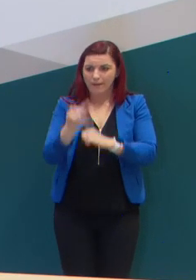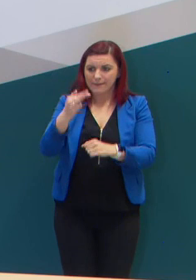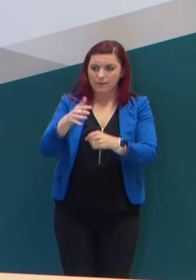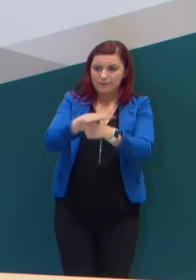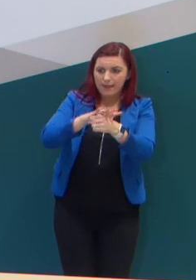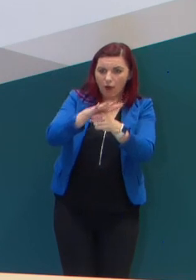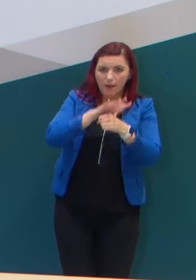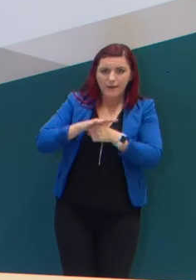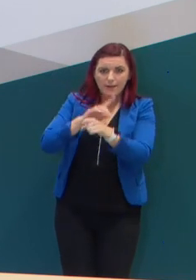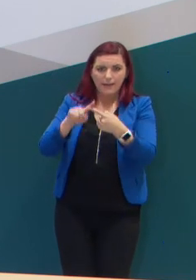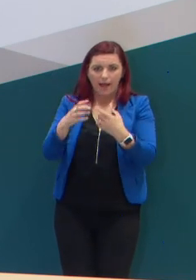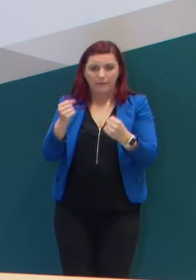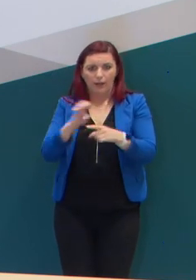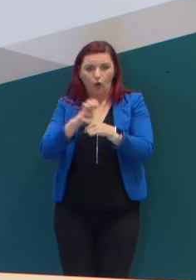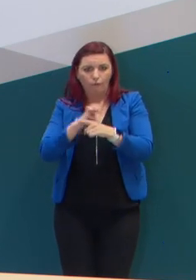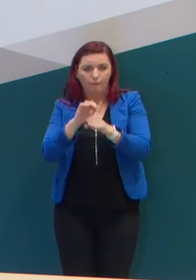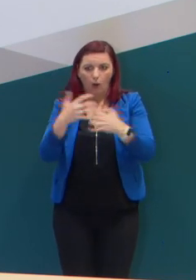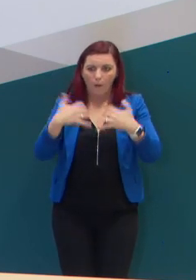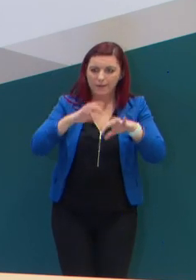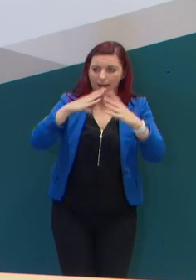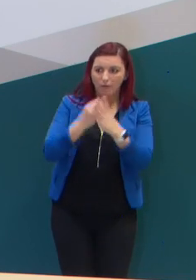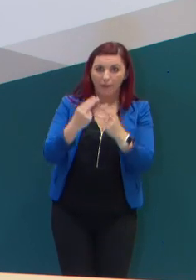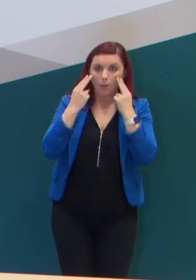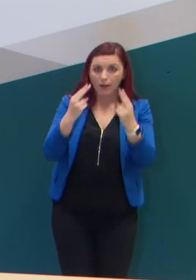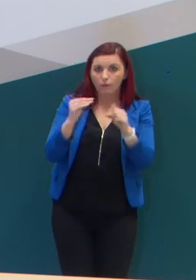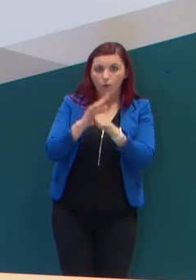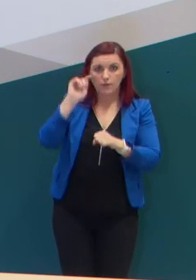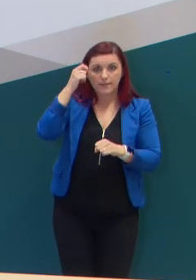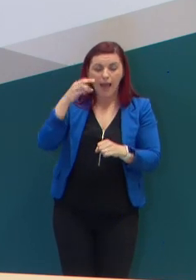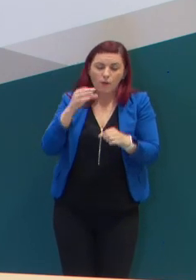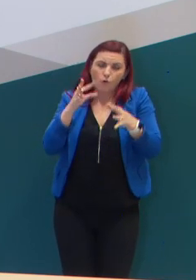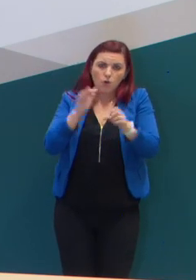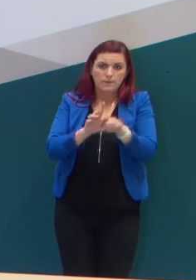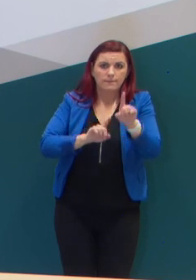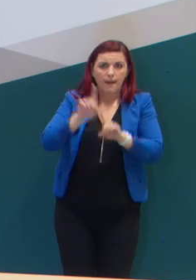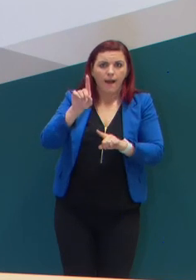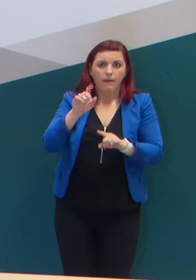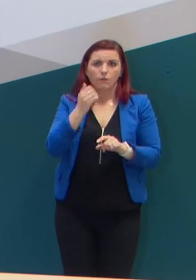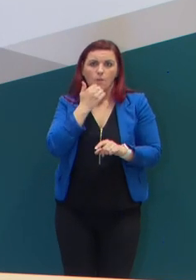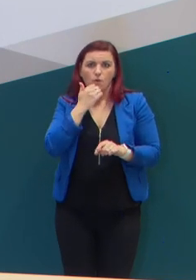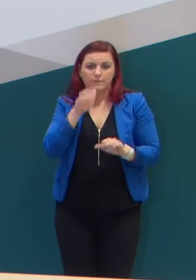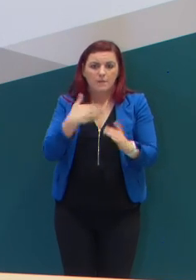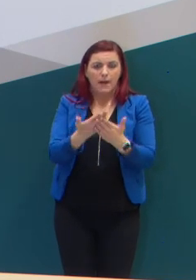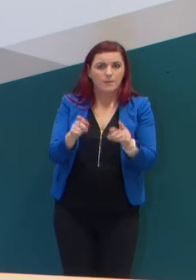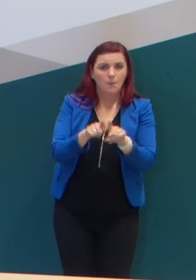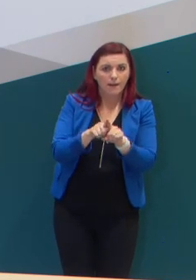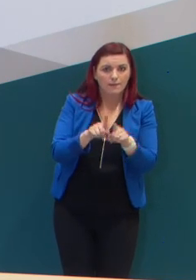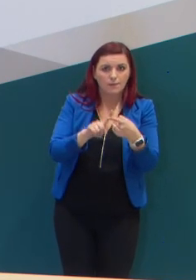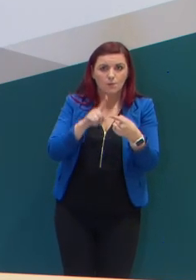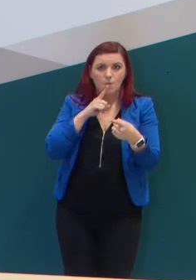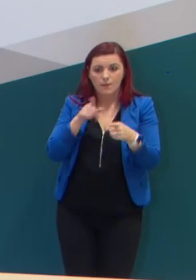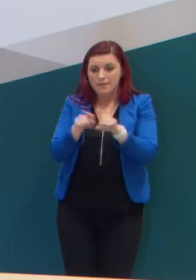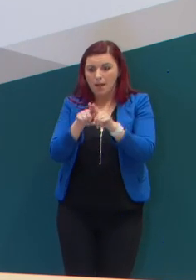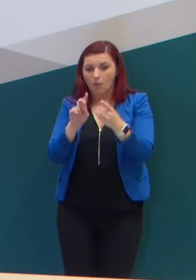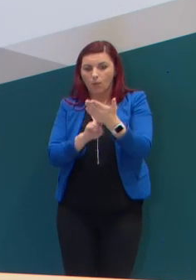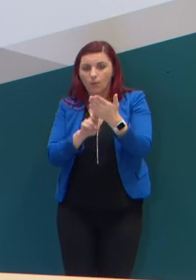and reagents for testing. And in addition, there has been, I suppose, significant demand for commercial kits. So the assays that we use to do the tests in the